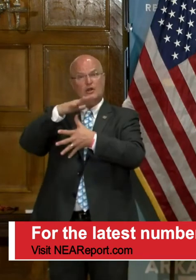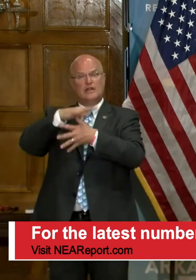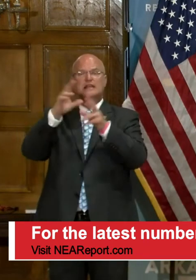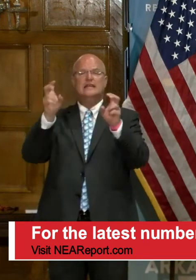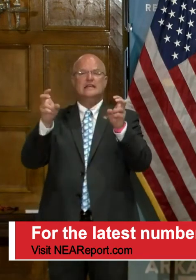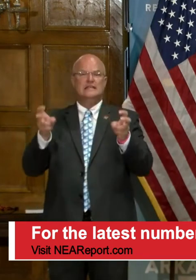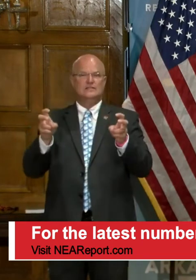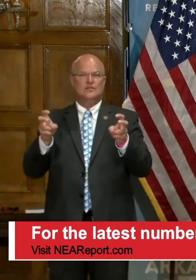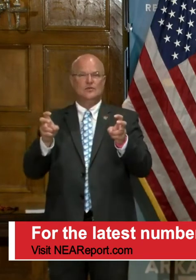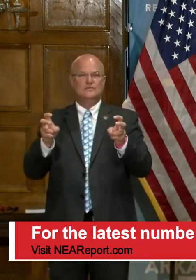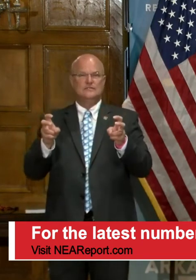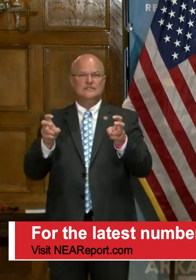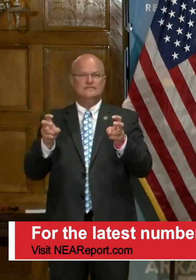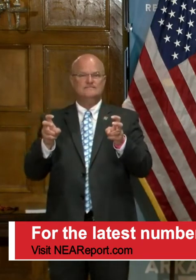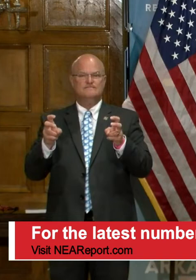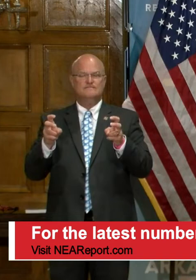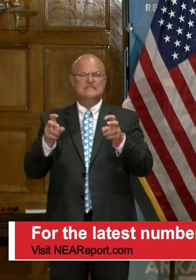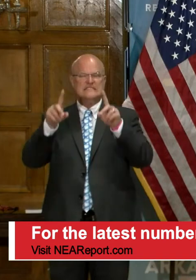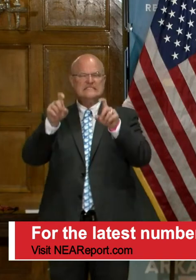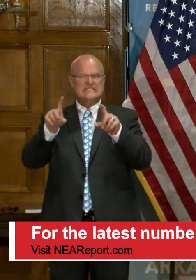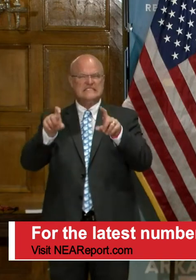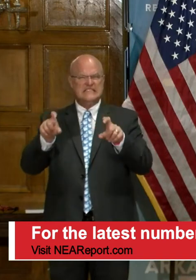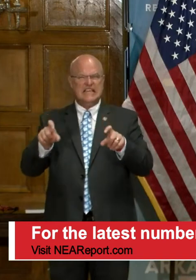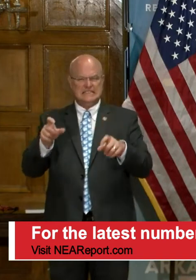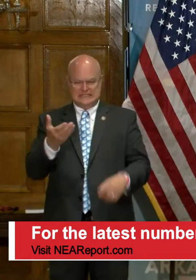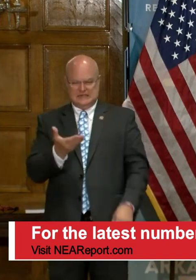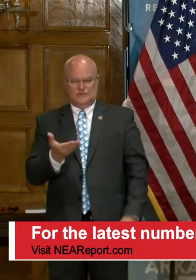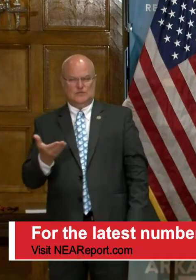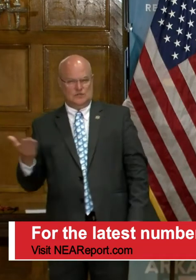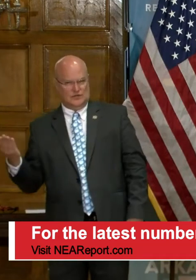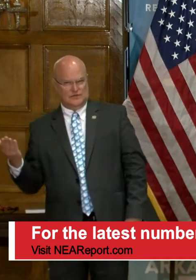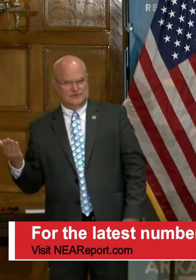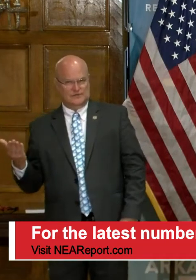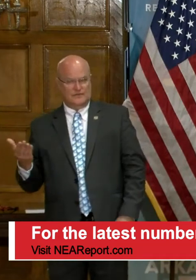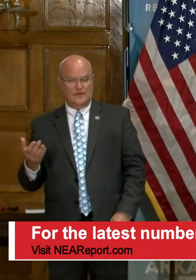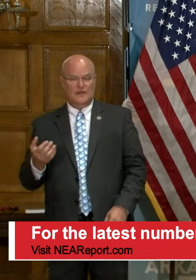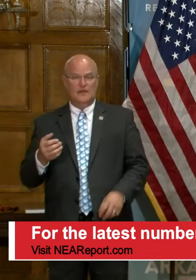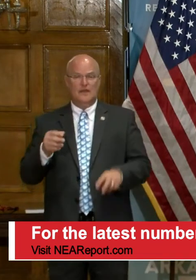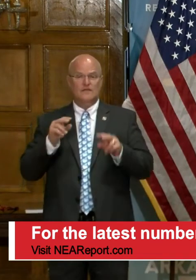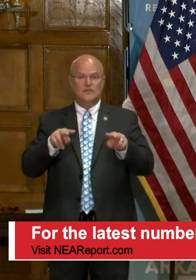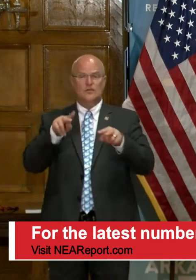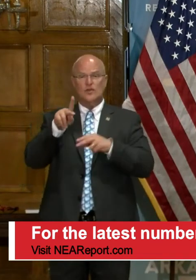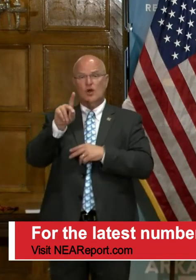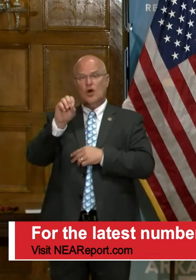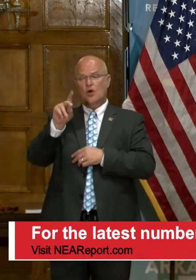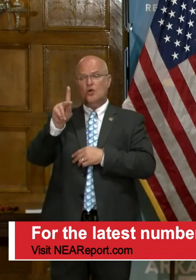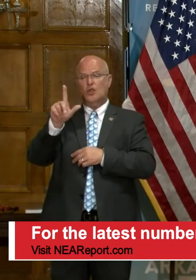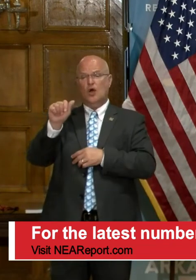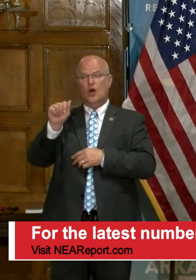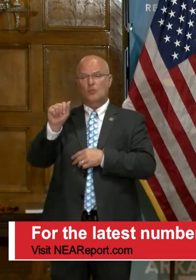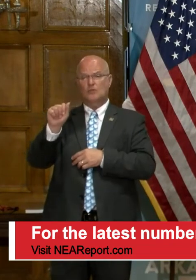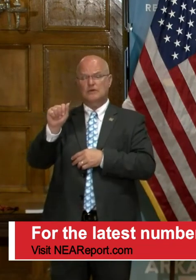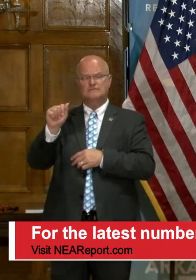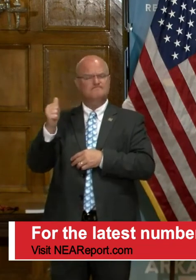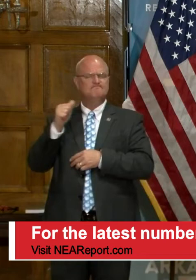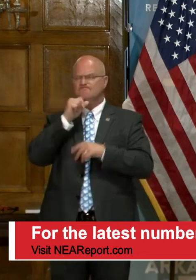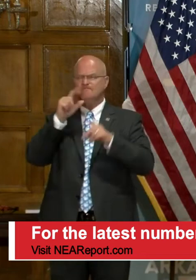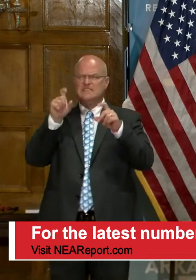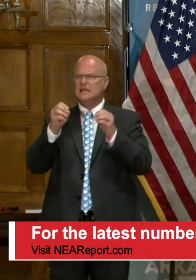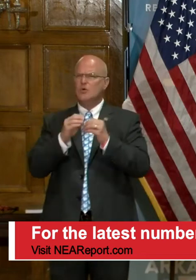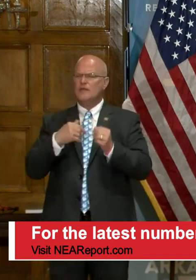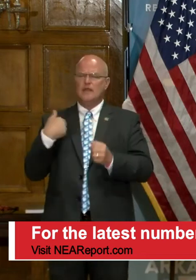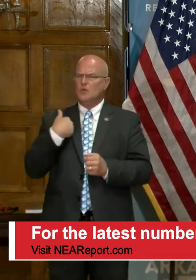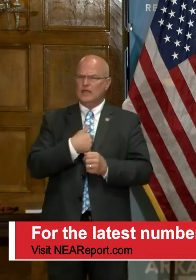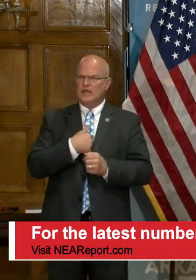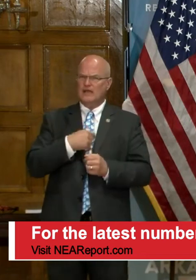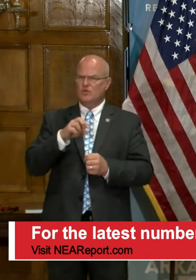in terms of testing resources. If you look at Oklahoma, I don't believe they have tested more than